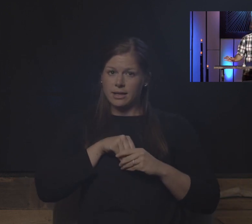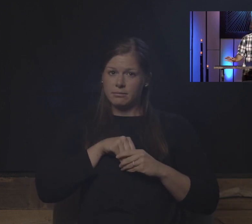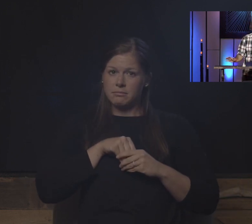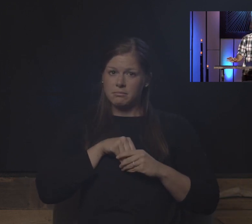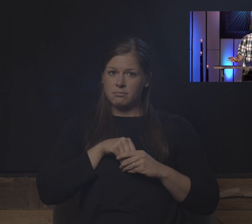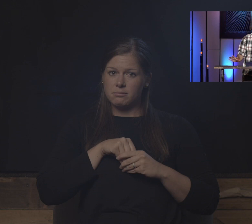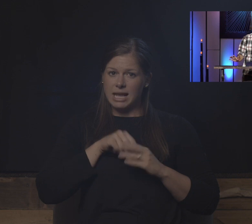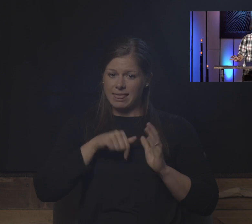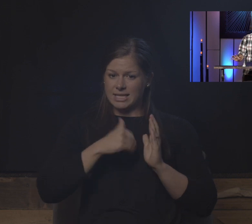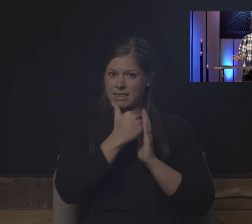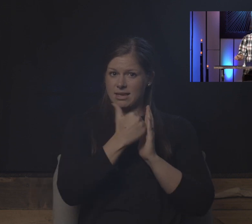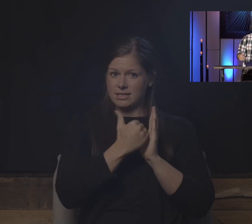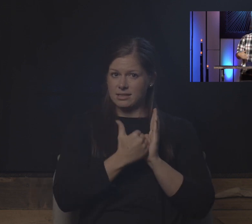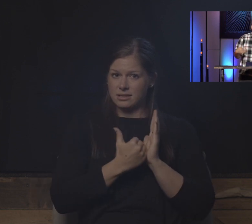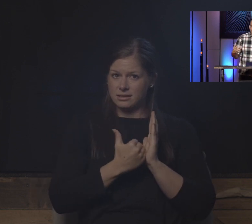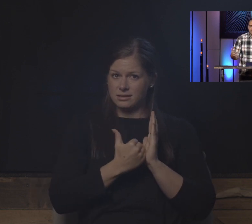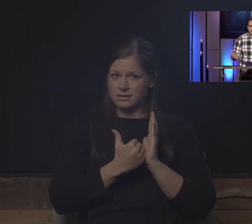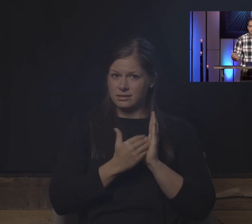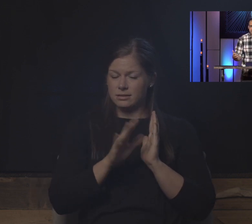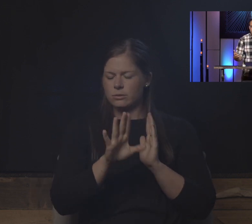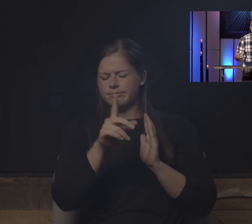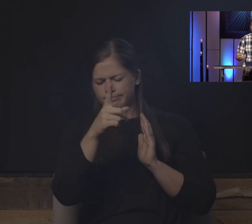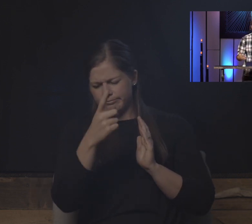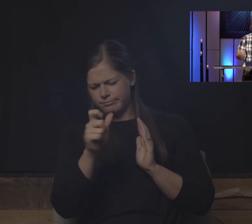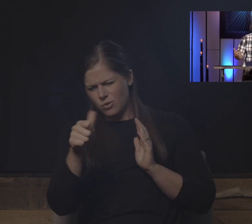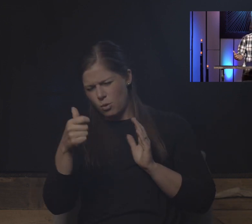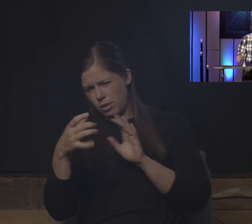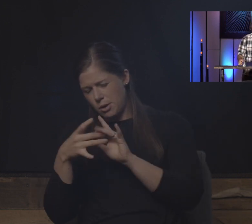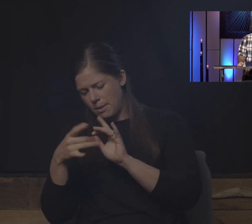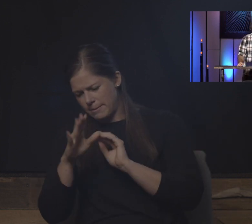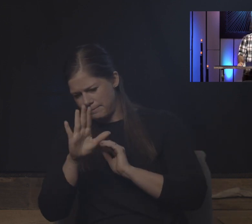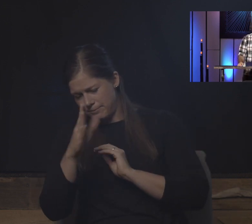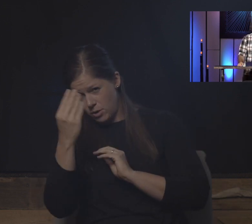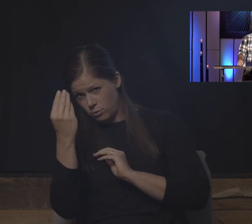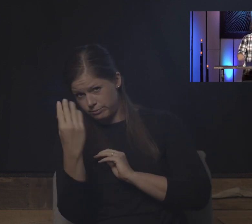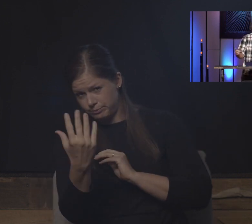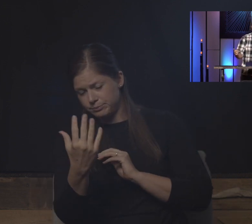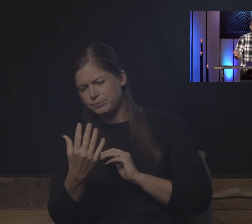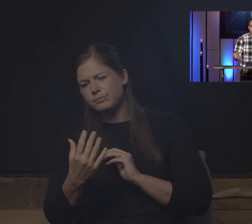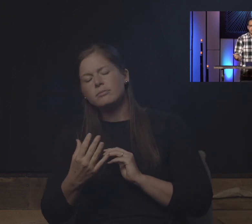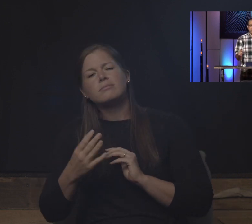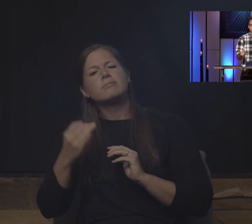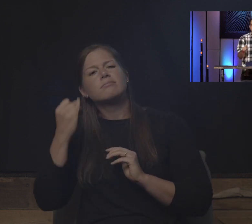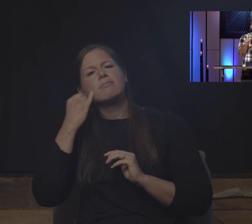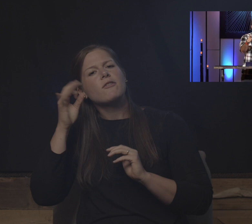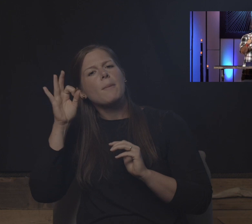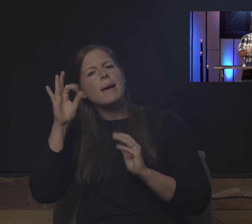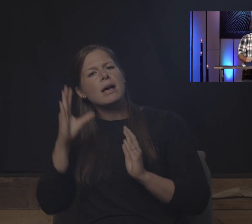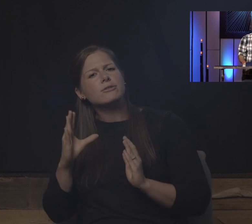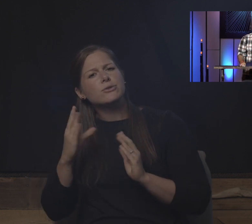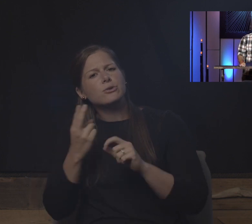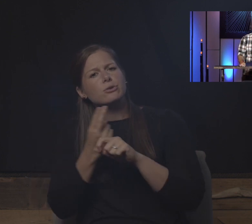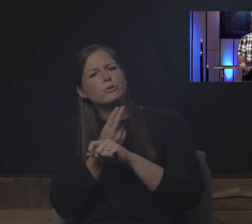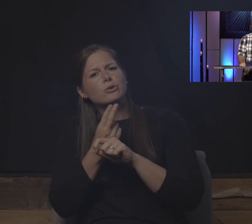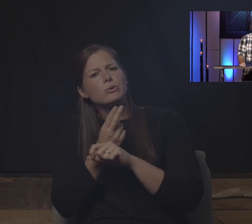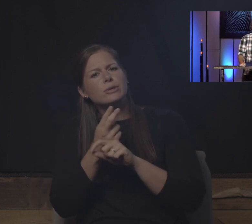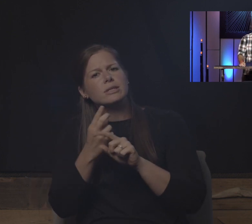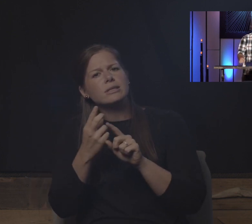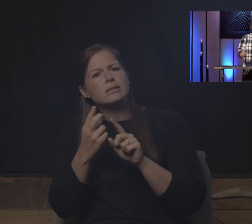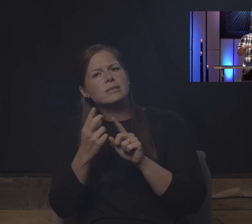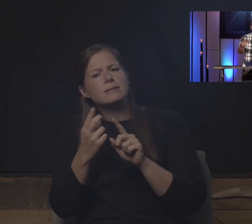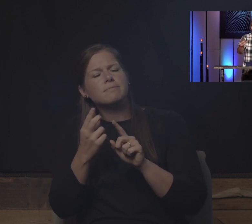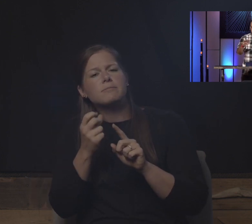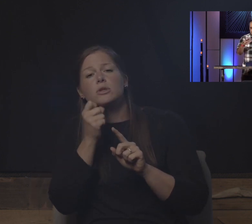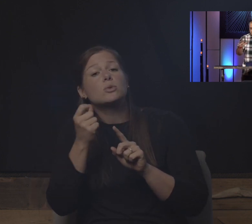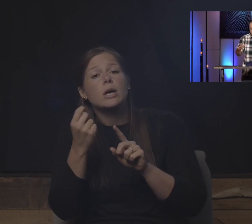As an aside, beware of pastors who don't say we, because they're too busy pointing their finger at you.